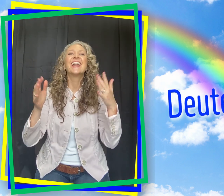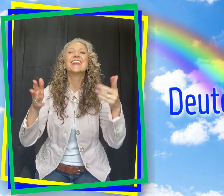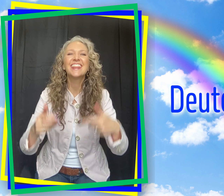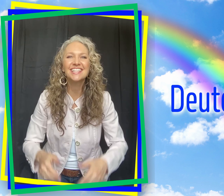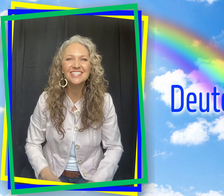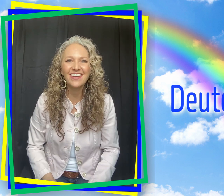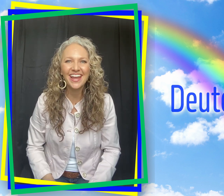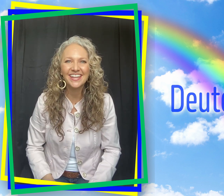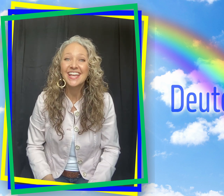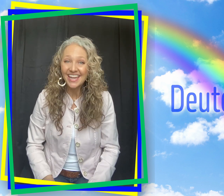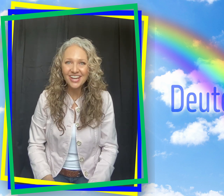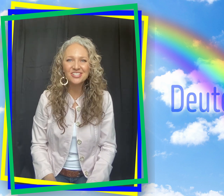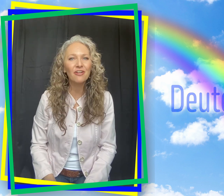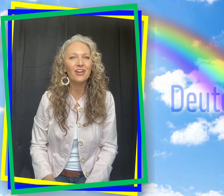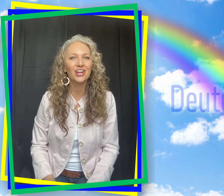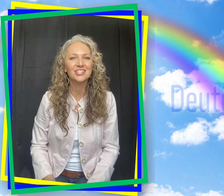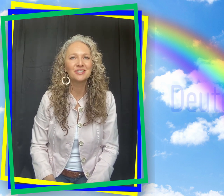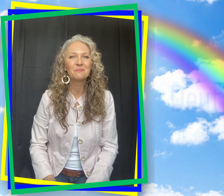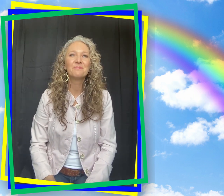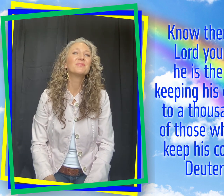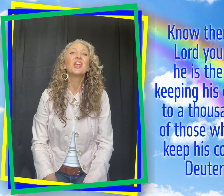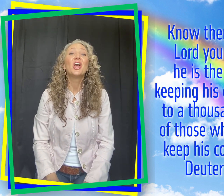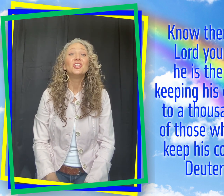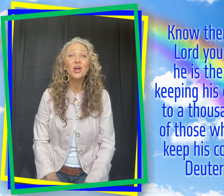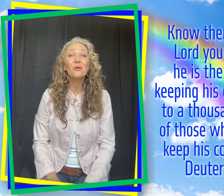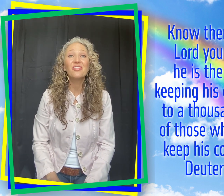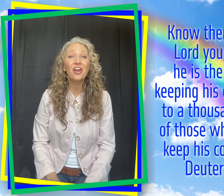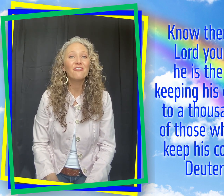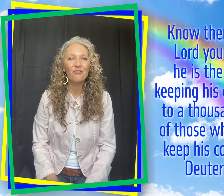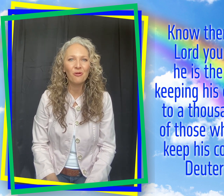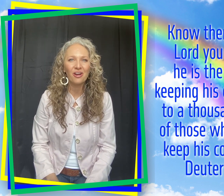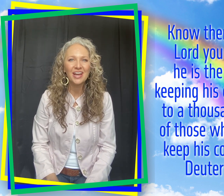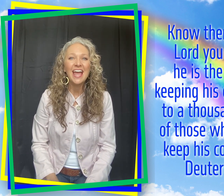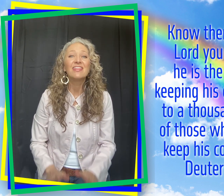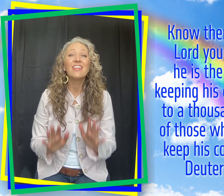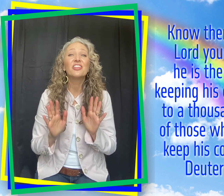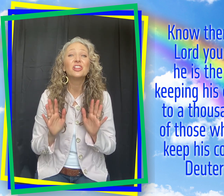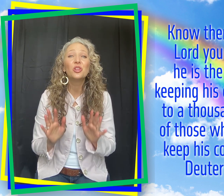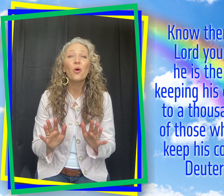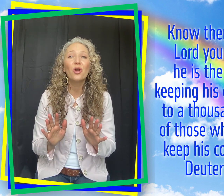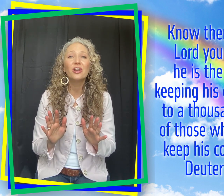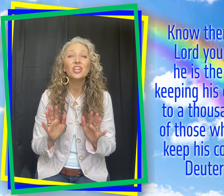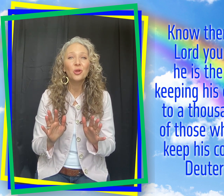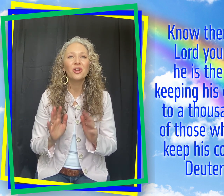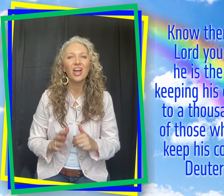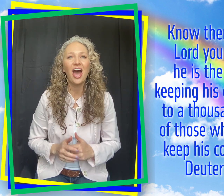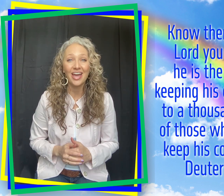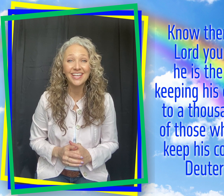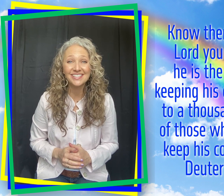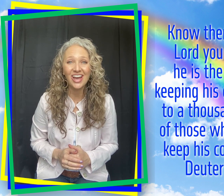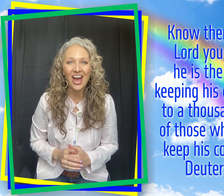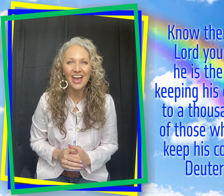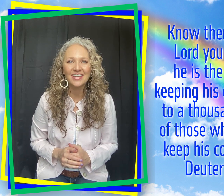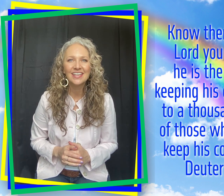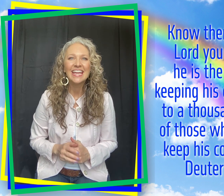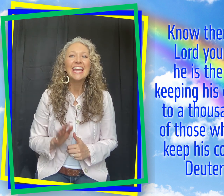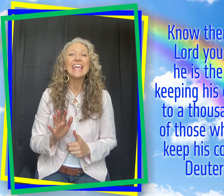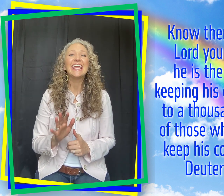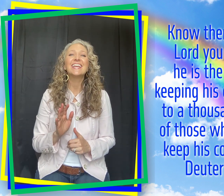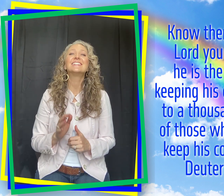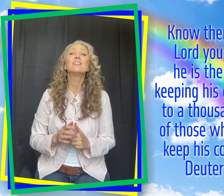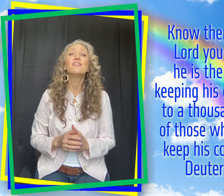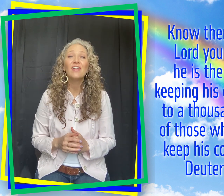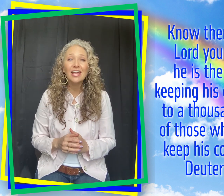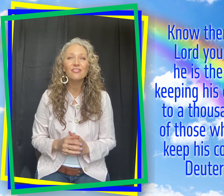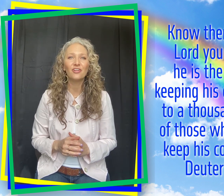Deuteronomy. That's right, here's our verse. Know therefore that the Lord your God is God.